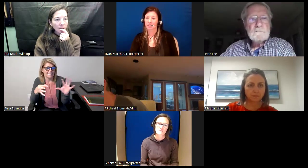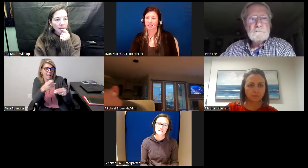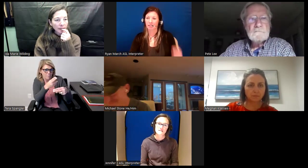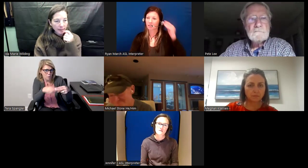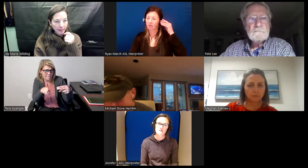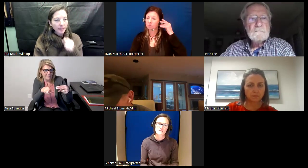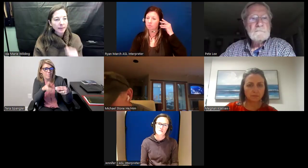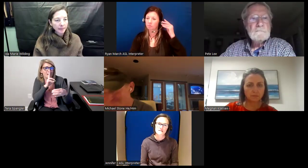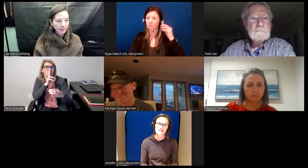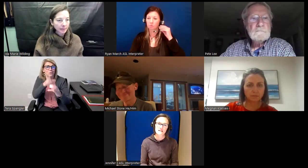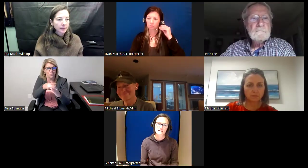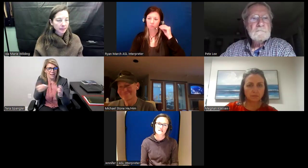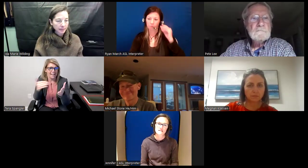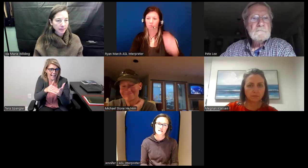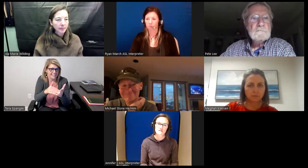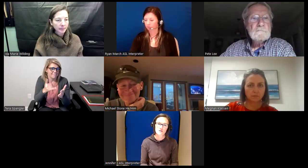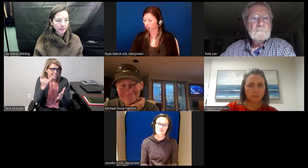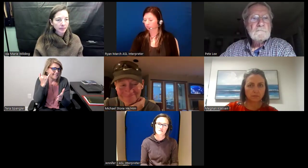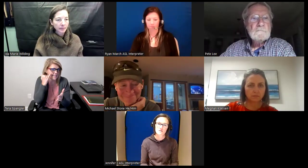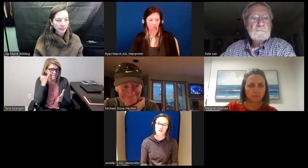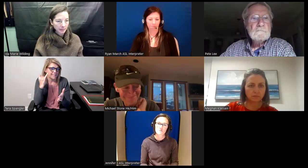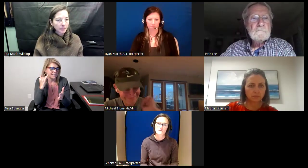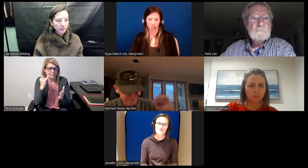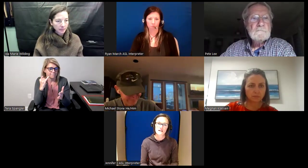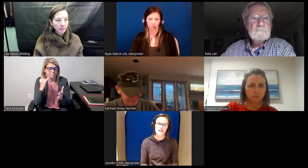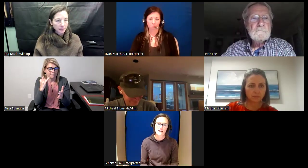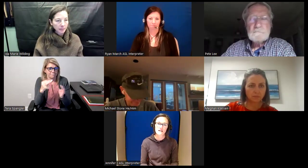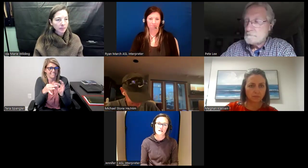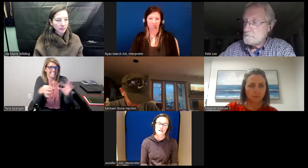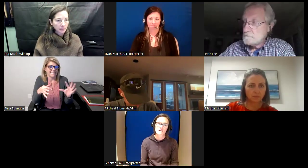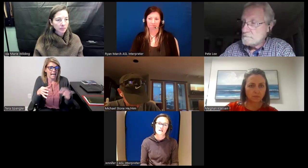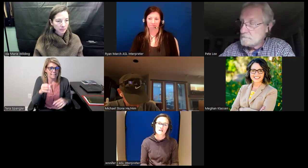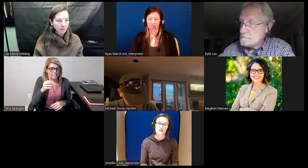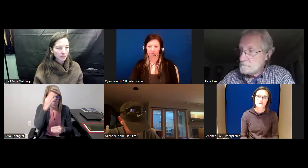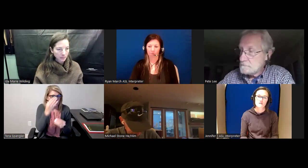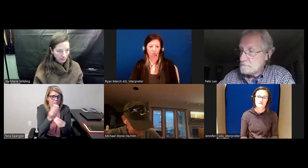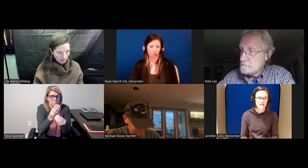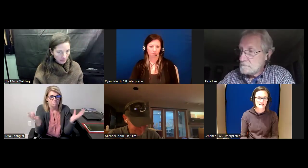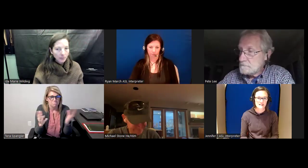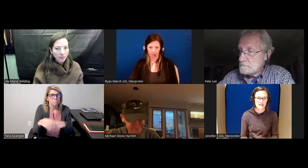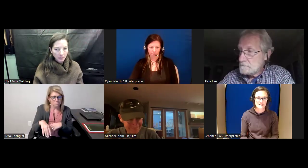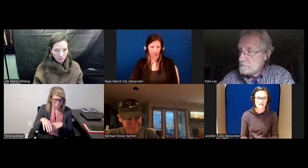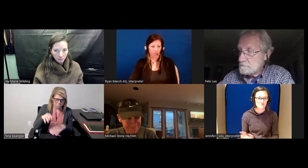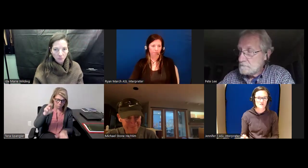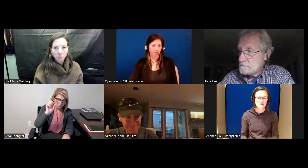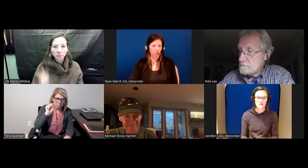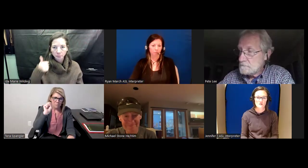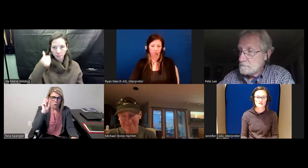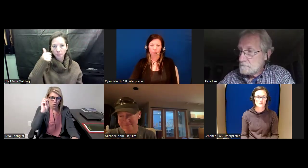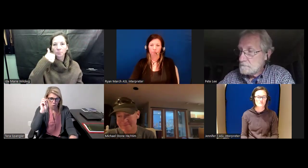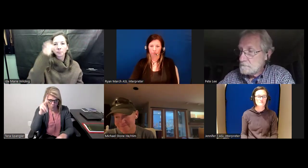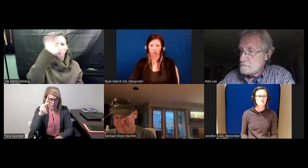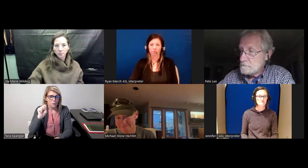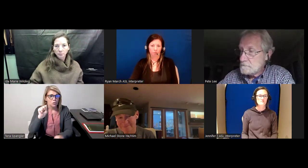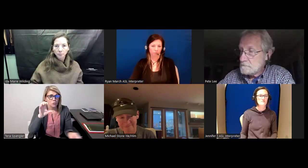And it's possible that over the pass he's going to get disconnected briefly, but he will be joining again. So if he gets disconnected. So just so you all